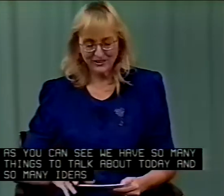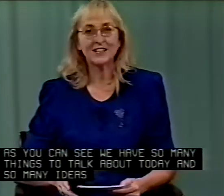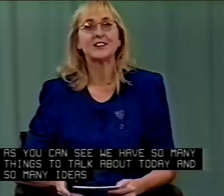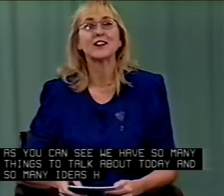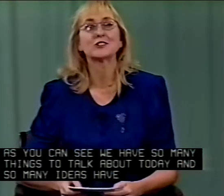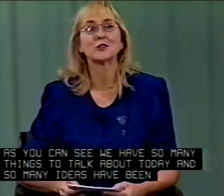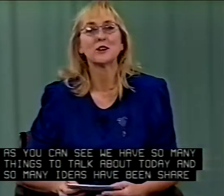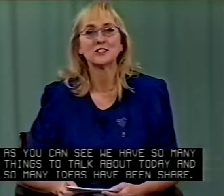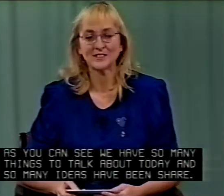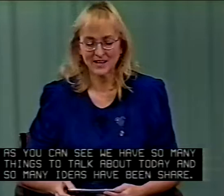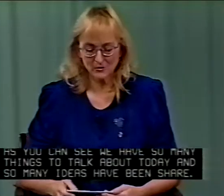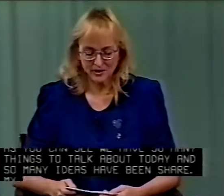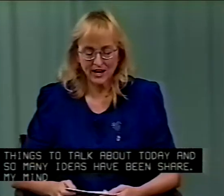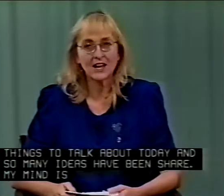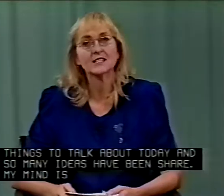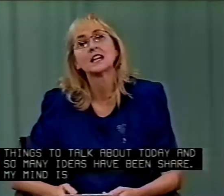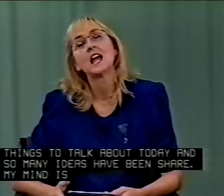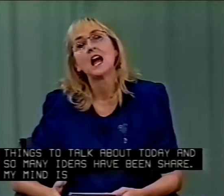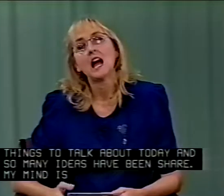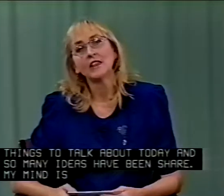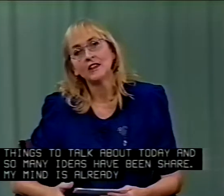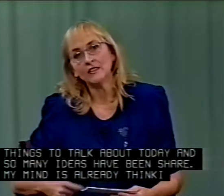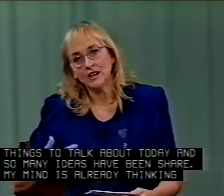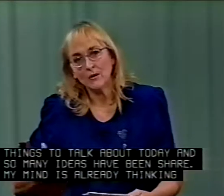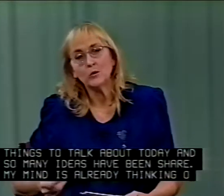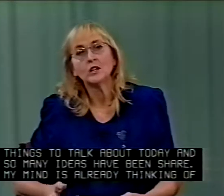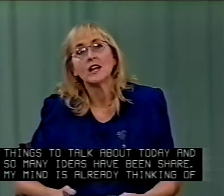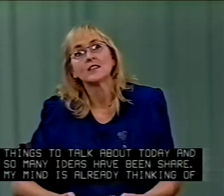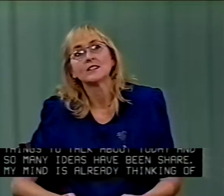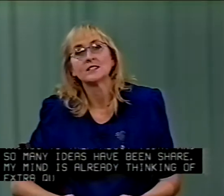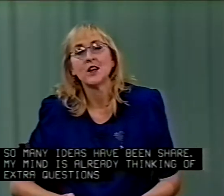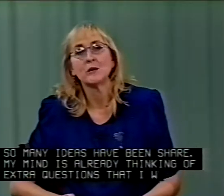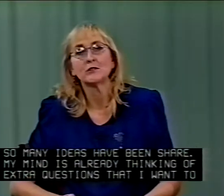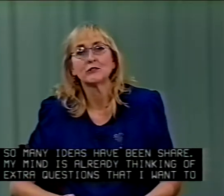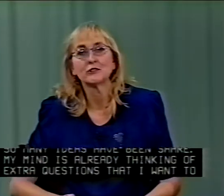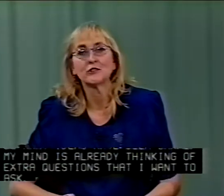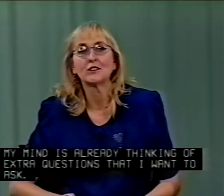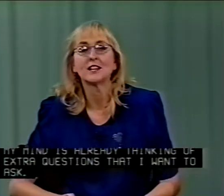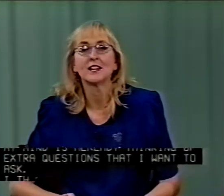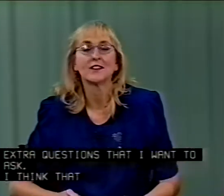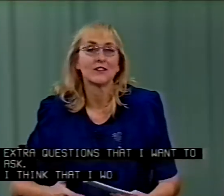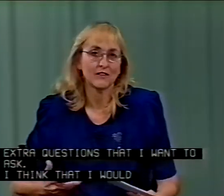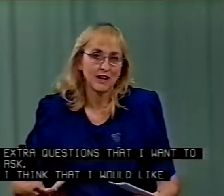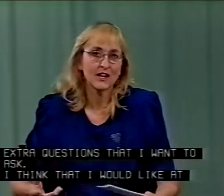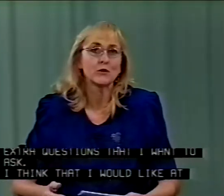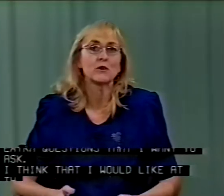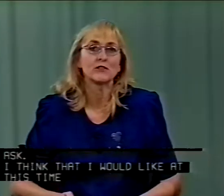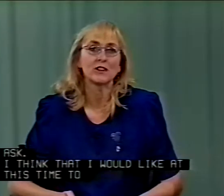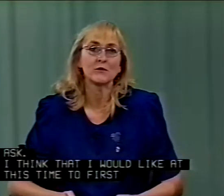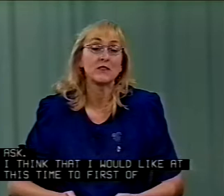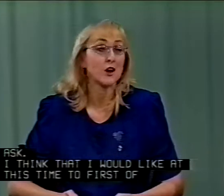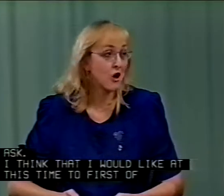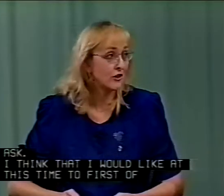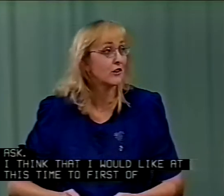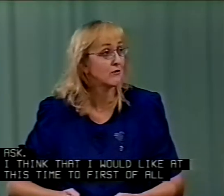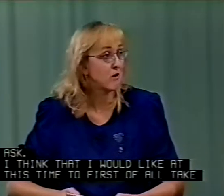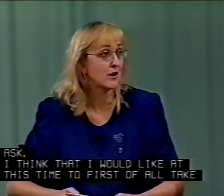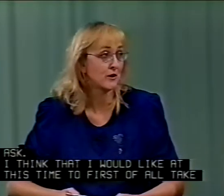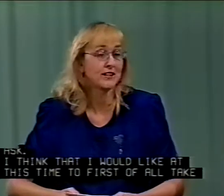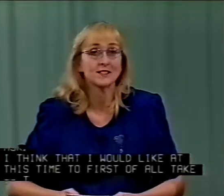thinking of extra questions that I want to ask. I think that I would like at this time to first of all thank everyone for giving me the honor of moderating such